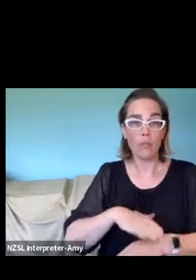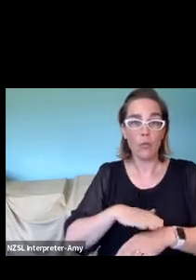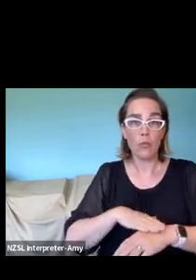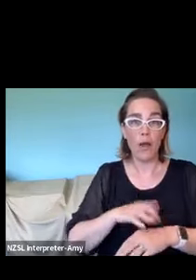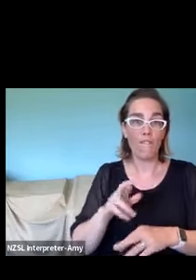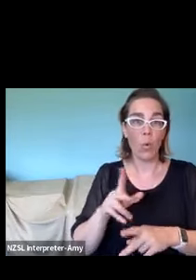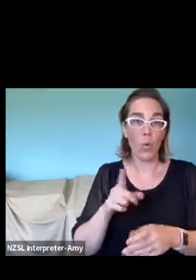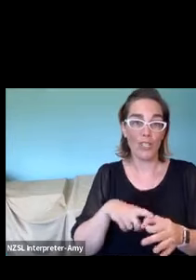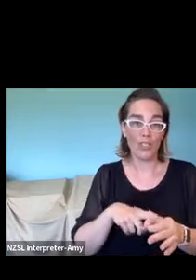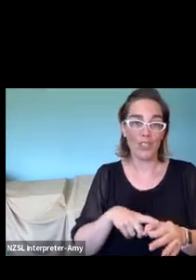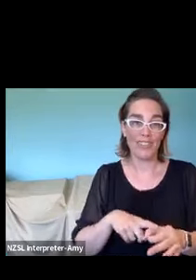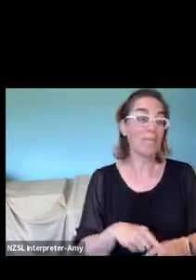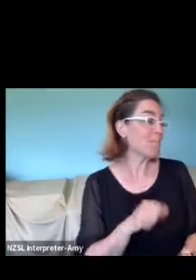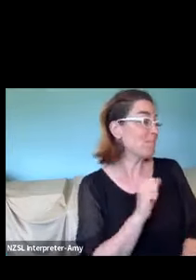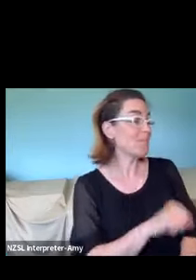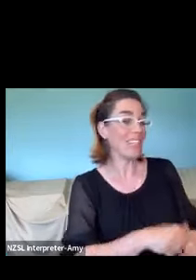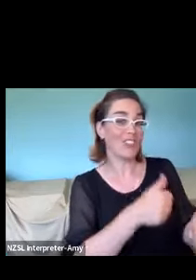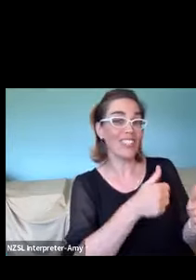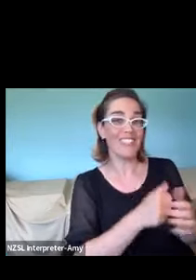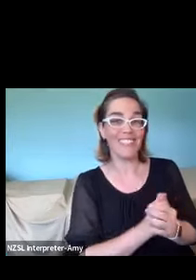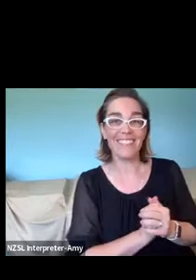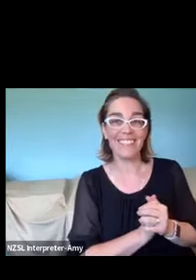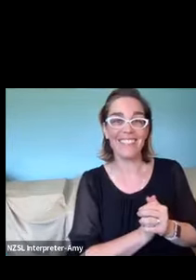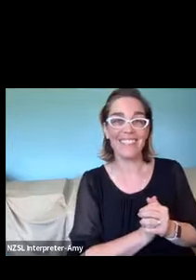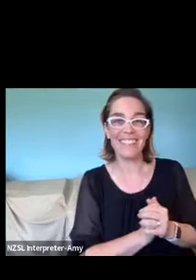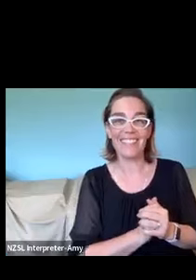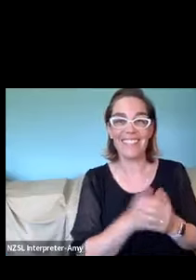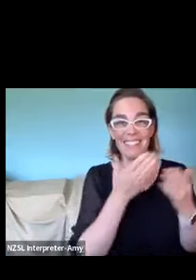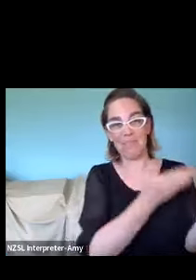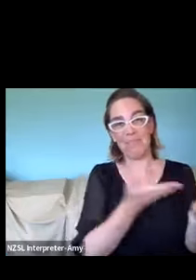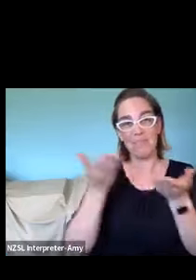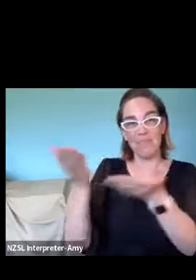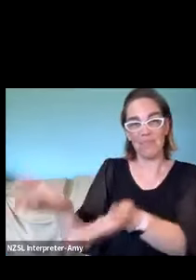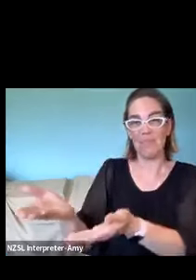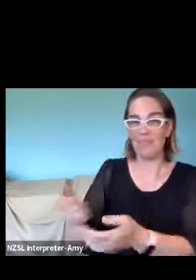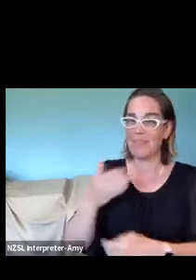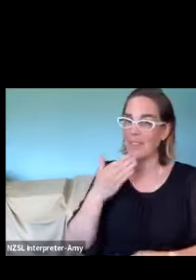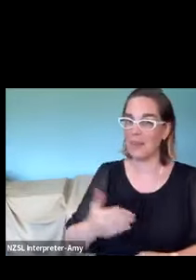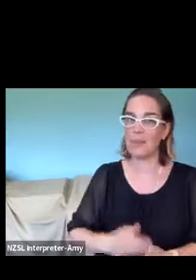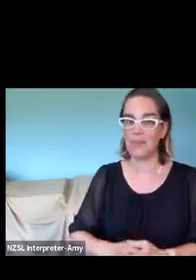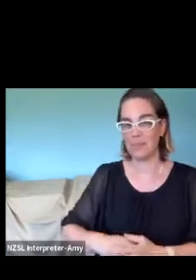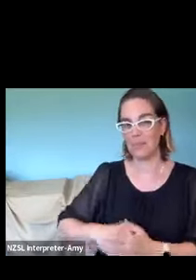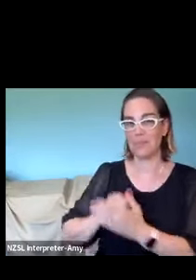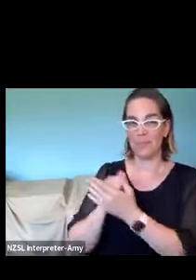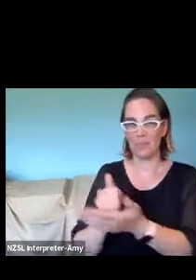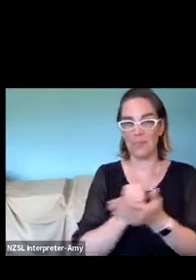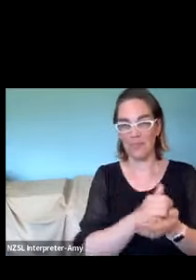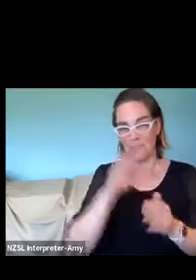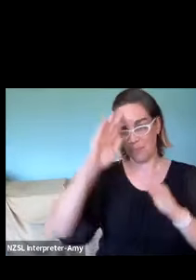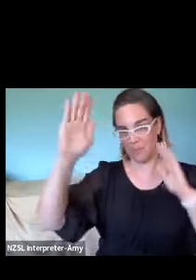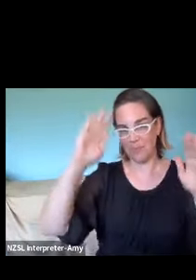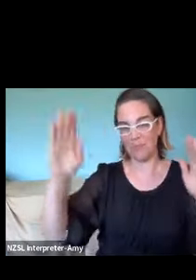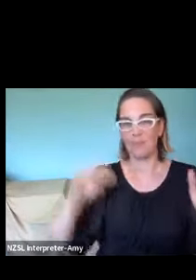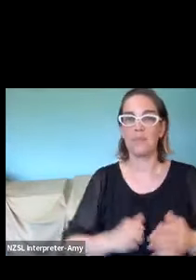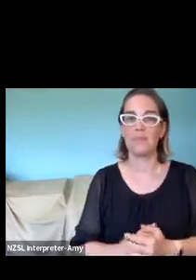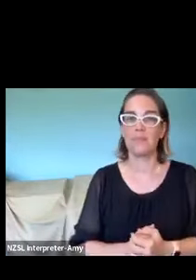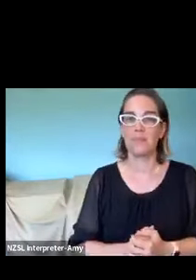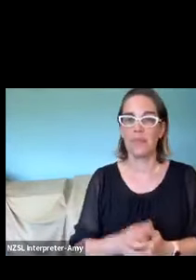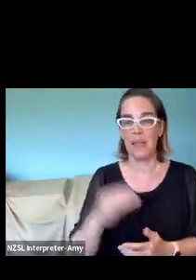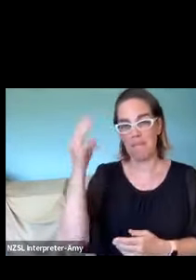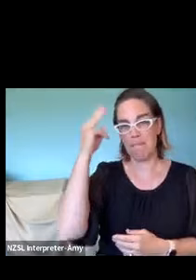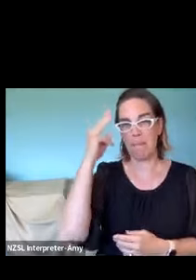be fine. Great, we're in your hands, Chris. Thank you. Kia ora tātou, Chair, and members of the